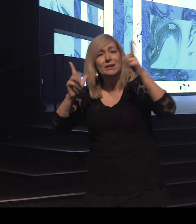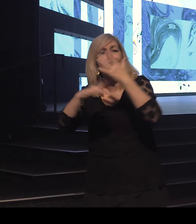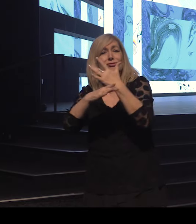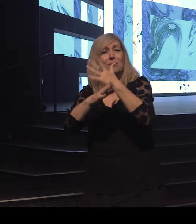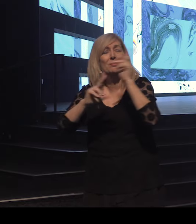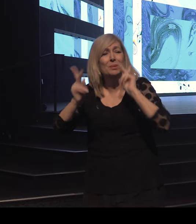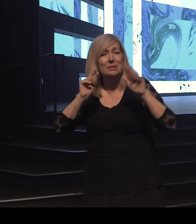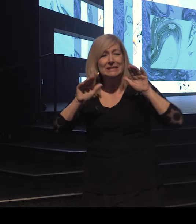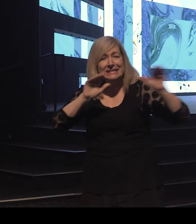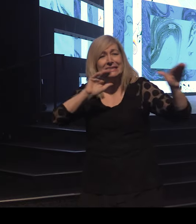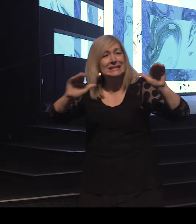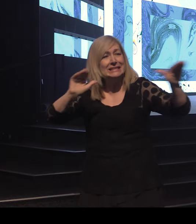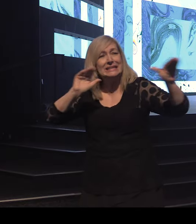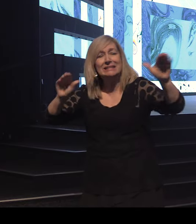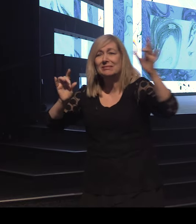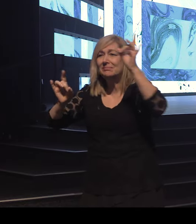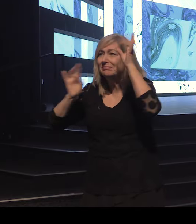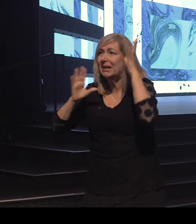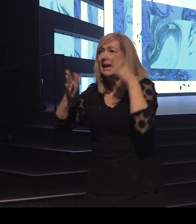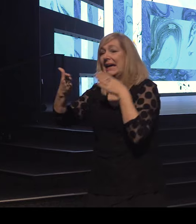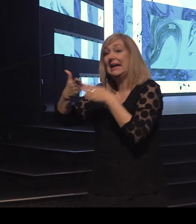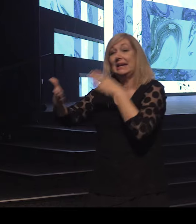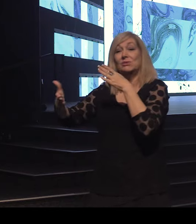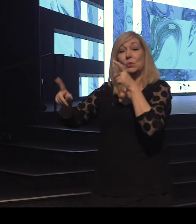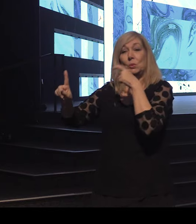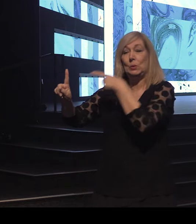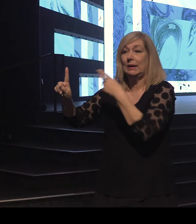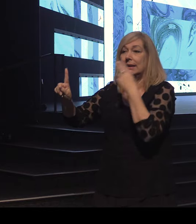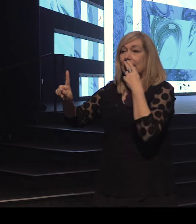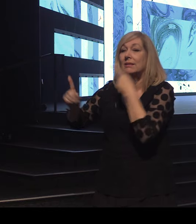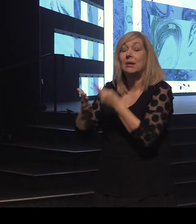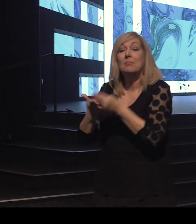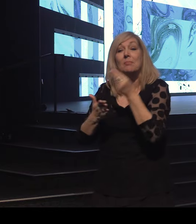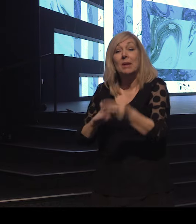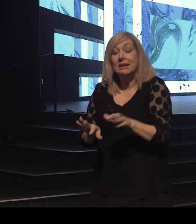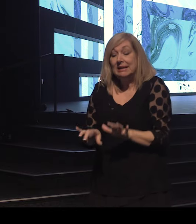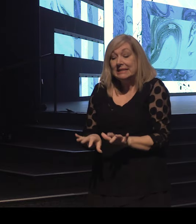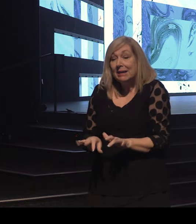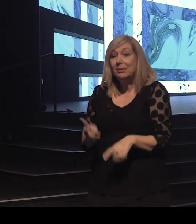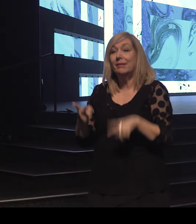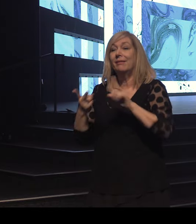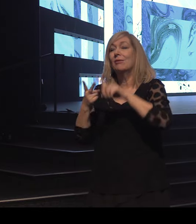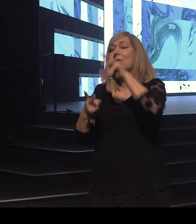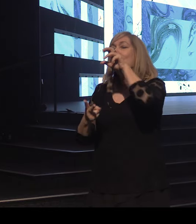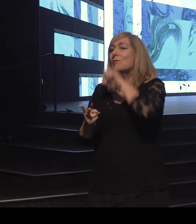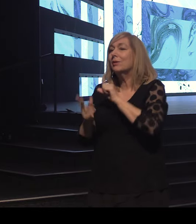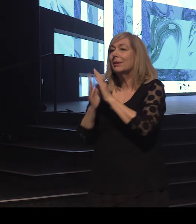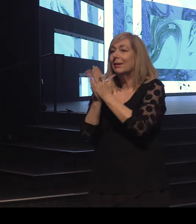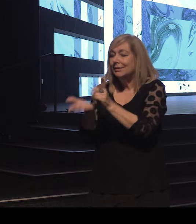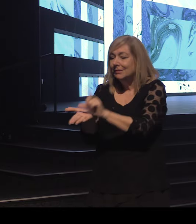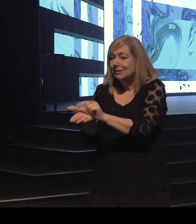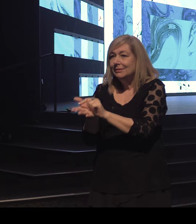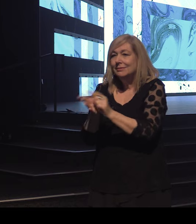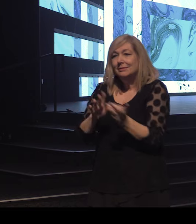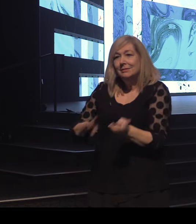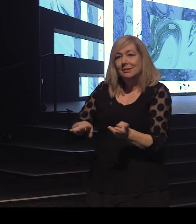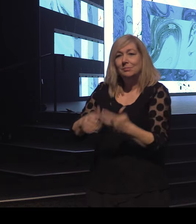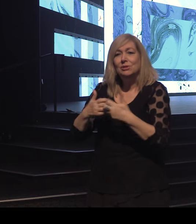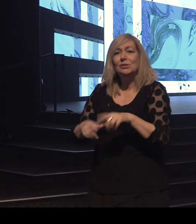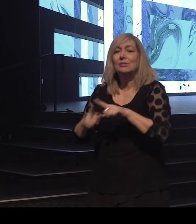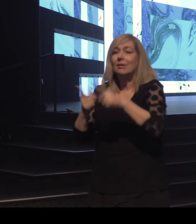and encourage resistance against Hitler. They bought a typewriter and an old manual duplicating machine, and